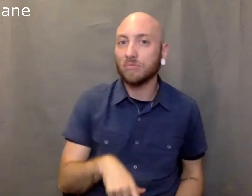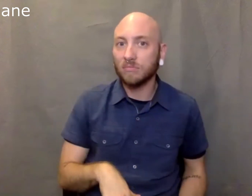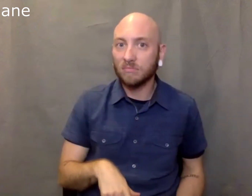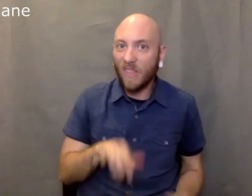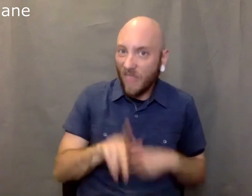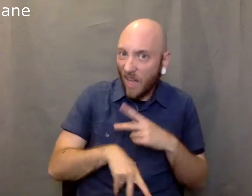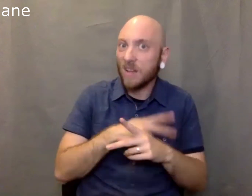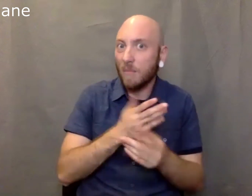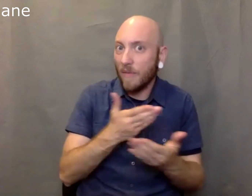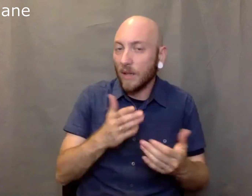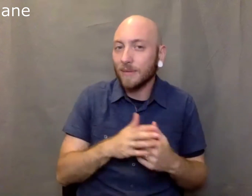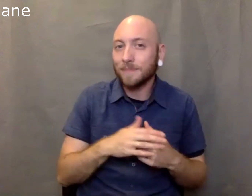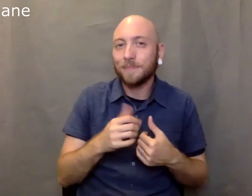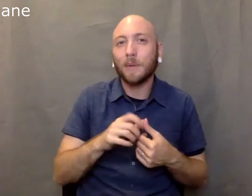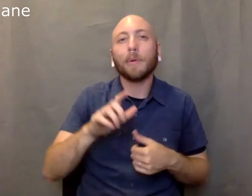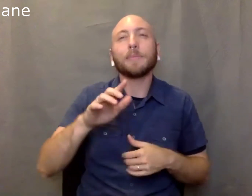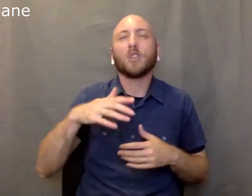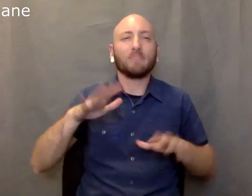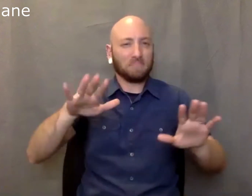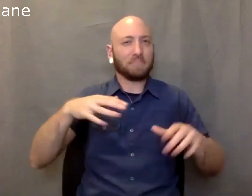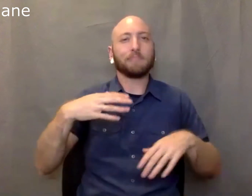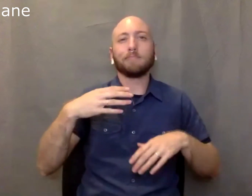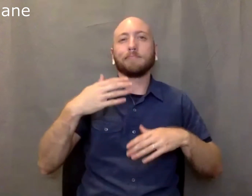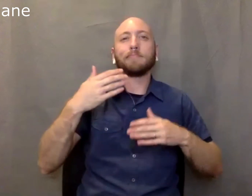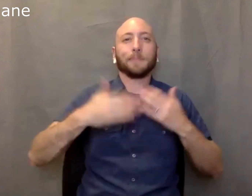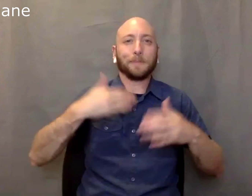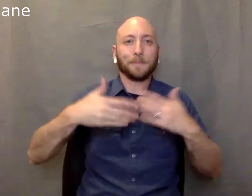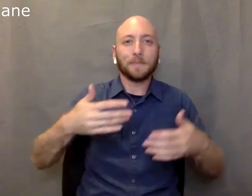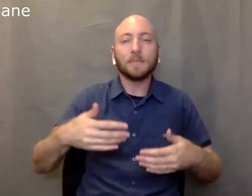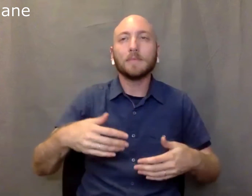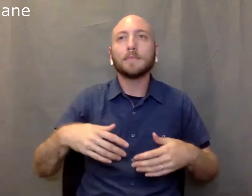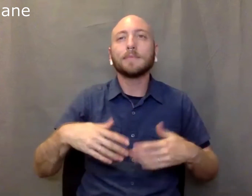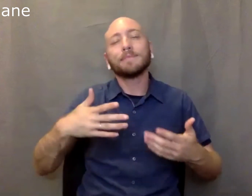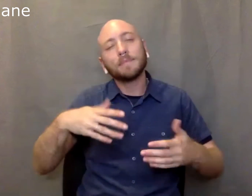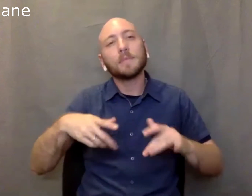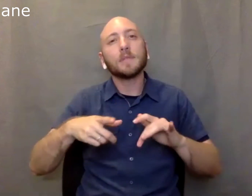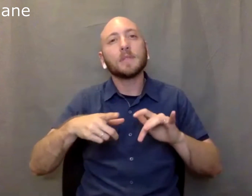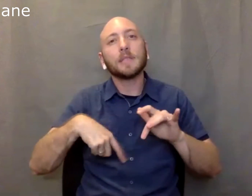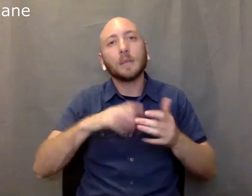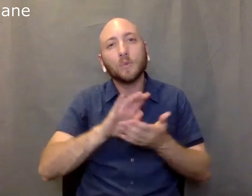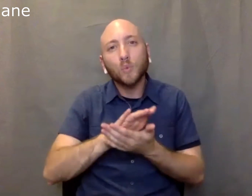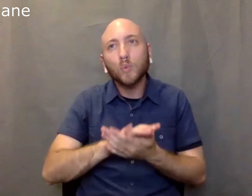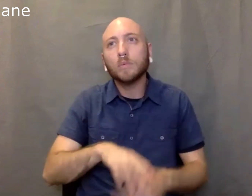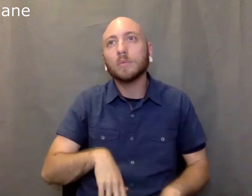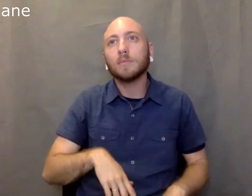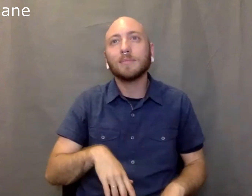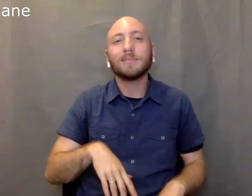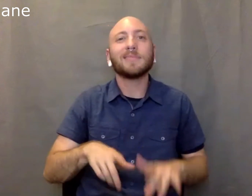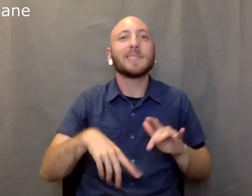I remember later in my life, you know, I started skipping school, not doing my homework, just kind of not really caring